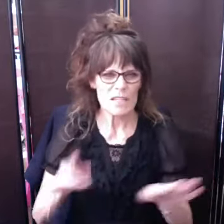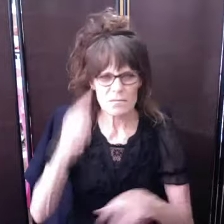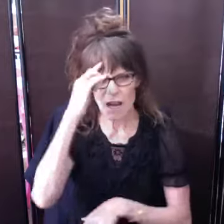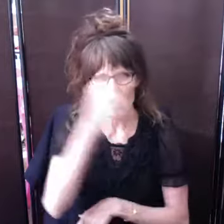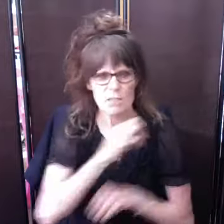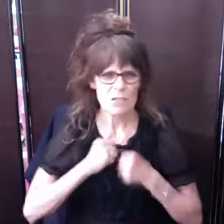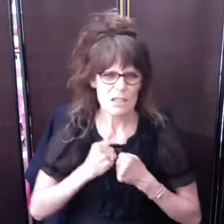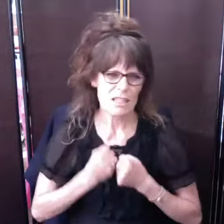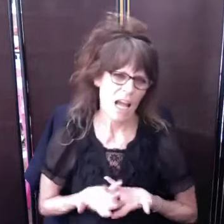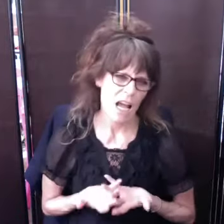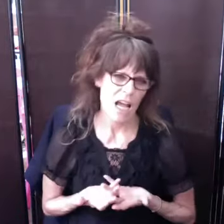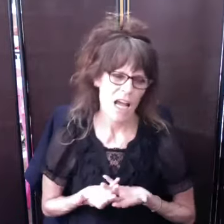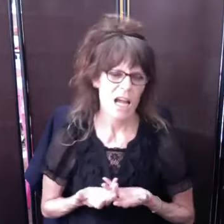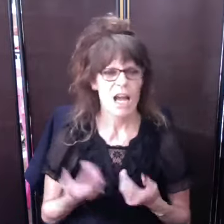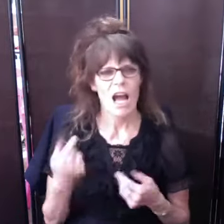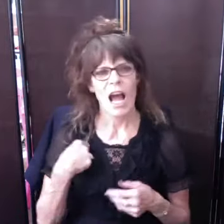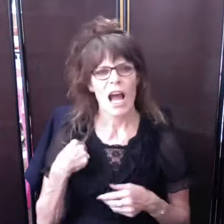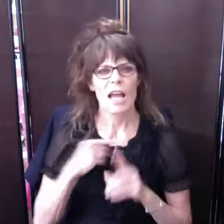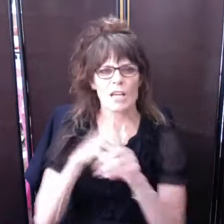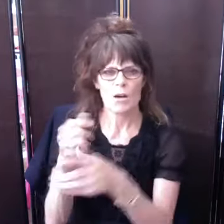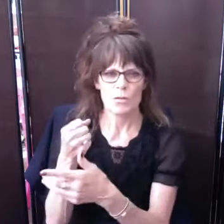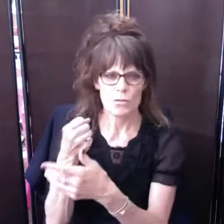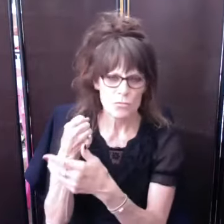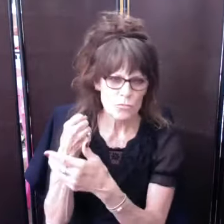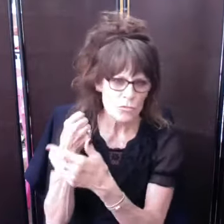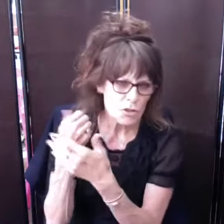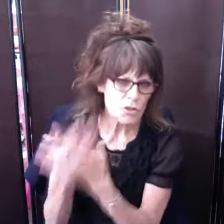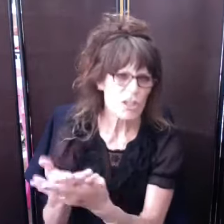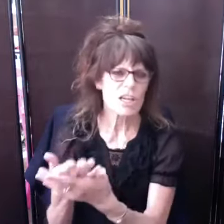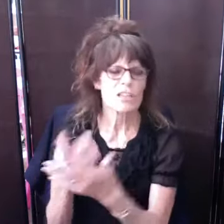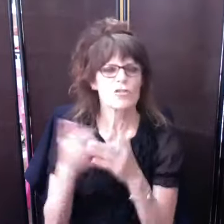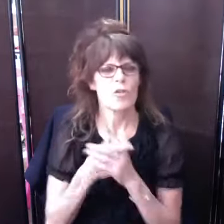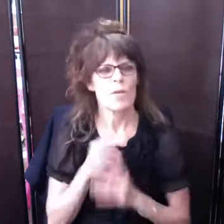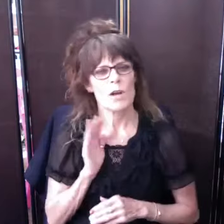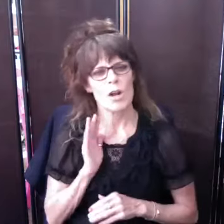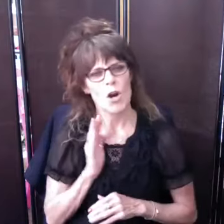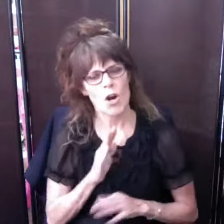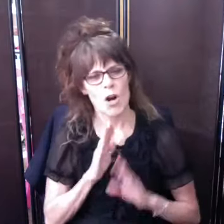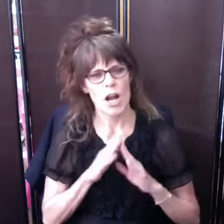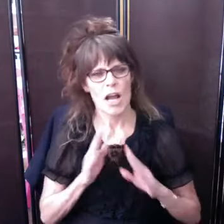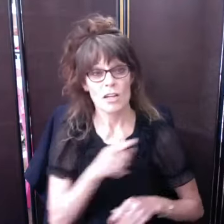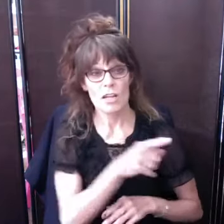gets bonded out of jail and goes to her house, 30 years old. She hides my keys. I don't like it when you hide my